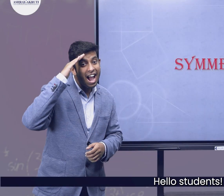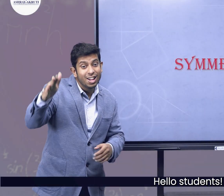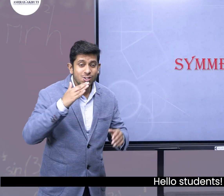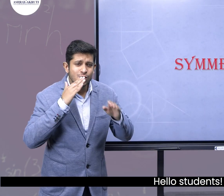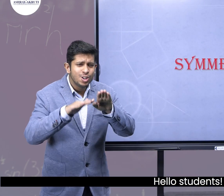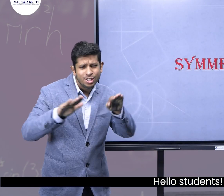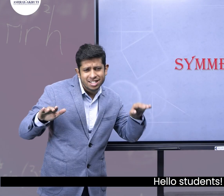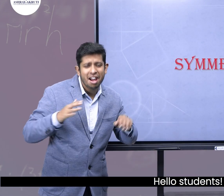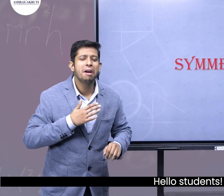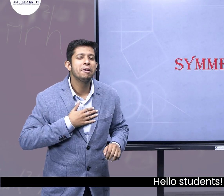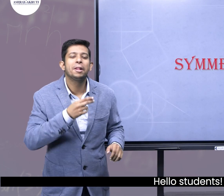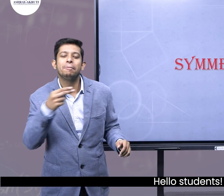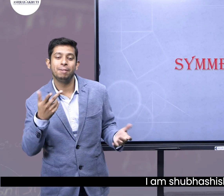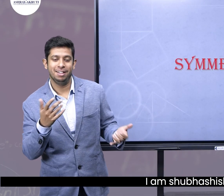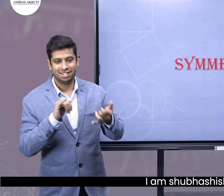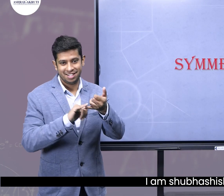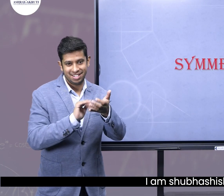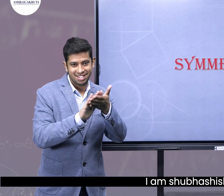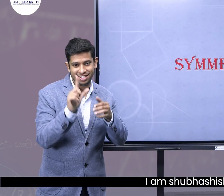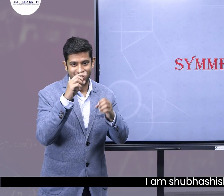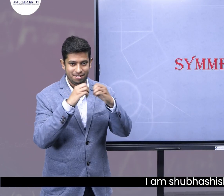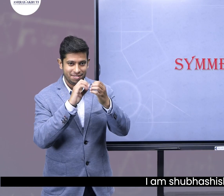Hello students, I am Shubhashish.